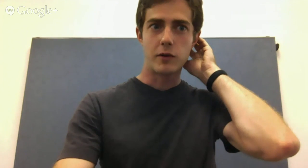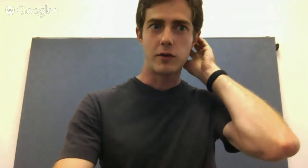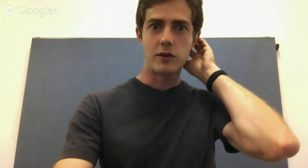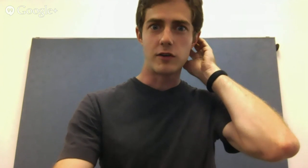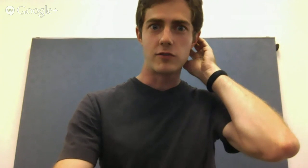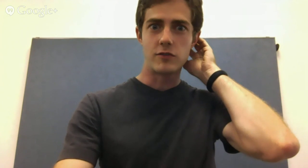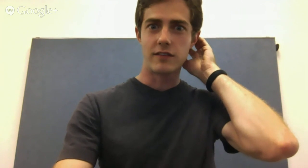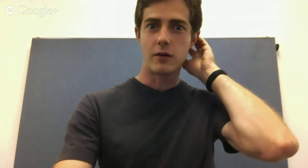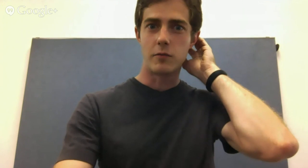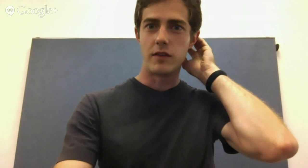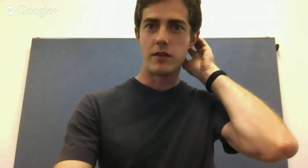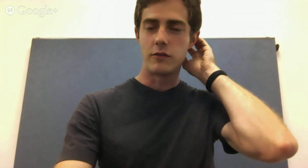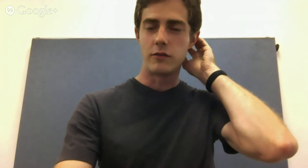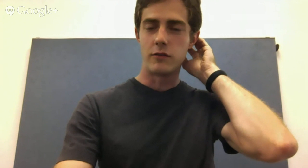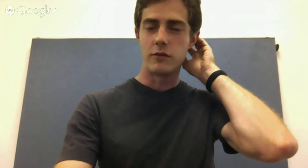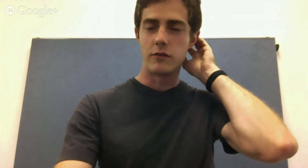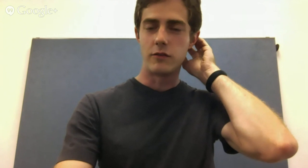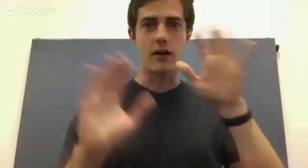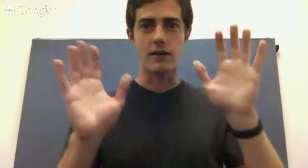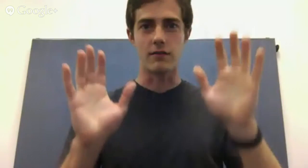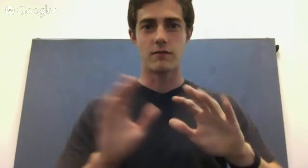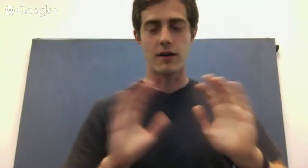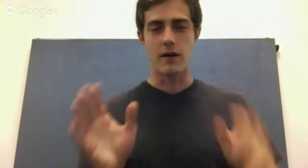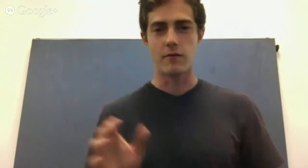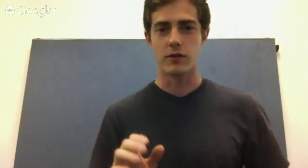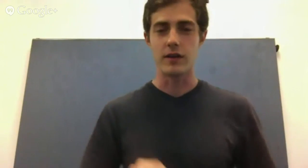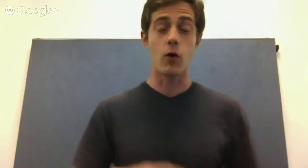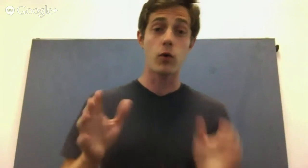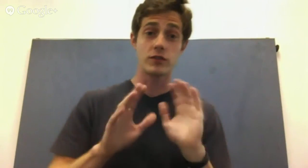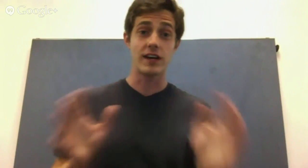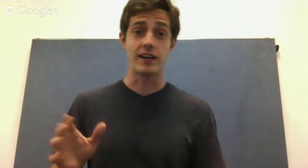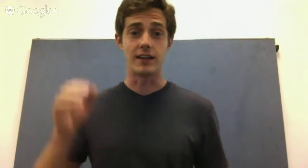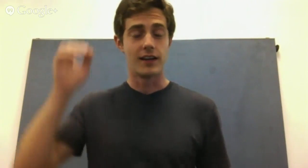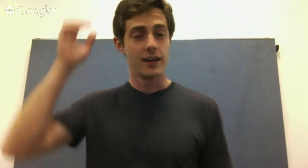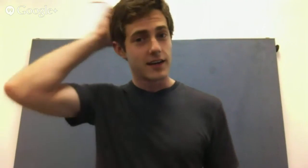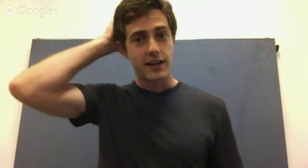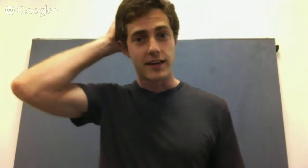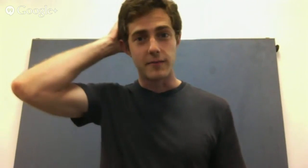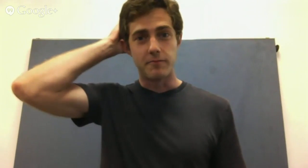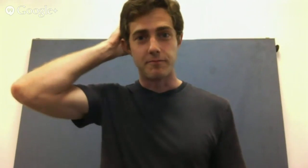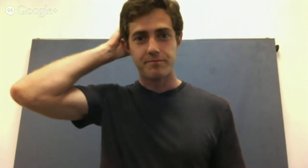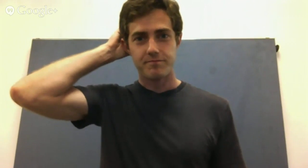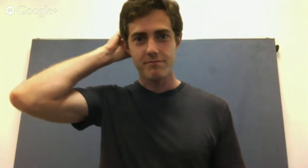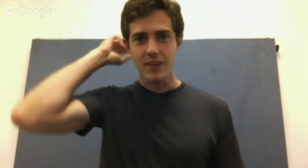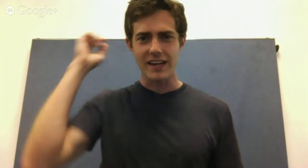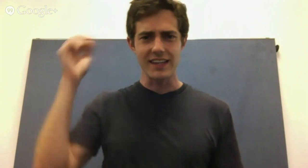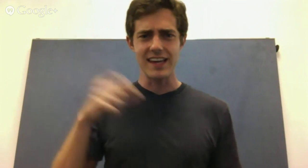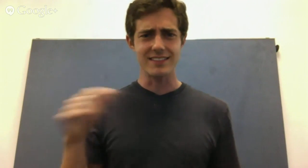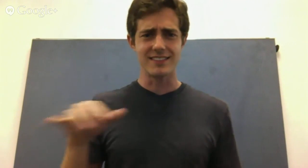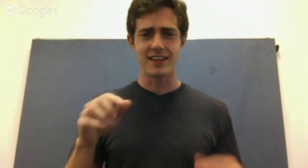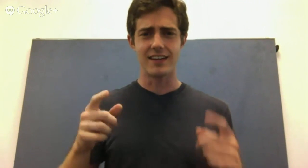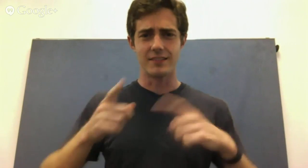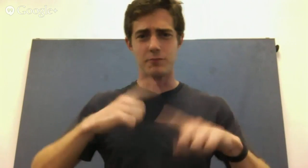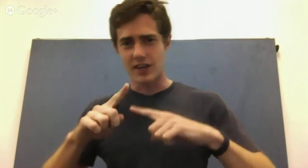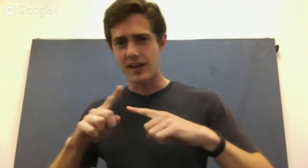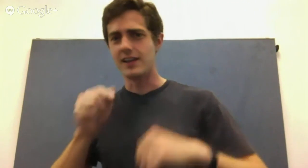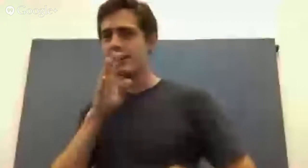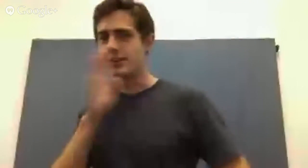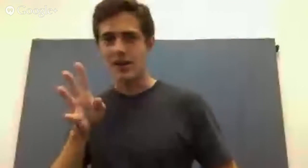set the expectation, I guess, that this will be entirely talking or signing. I can't sign